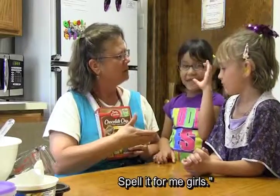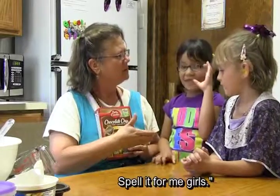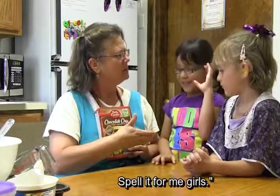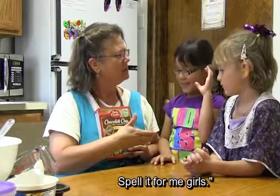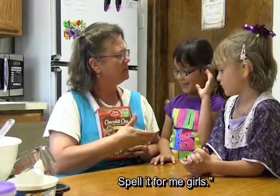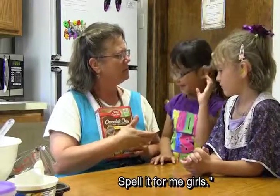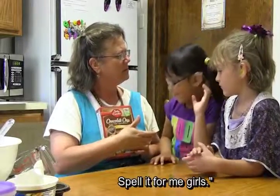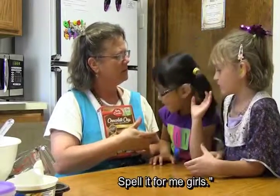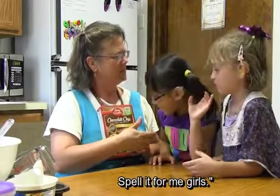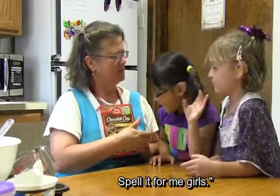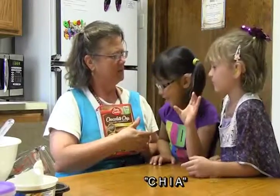girls.